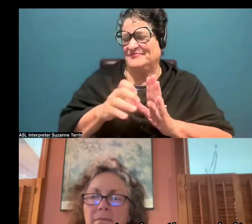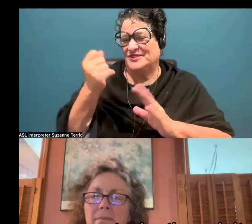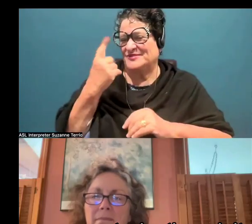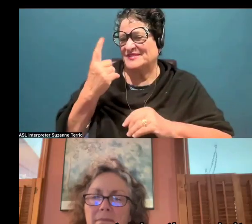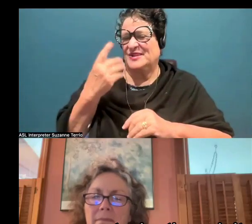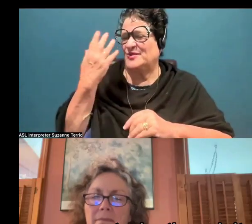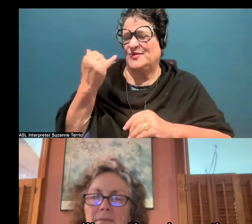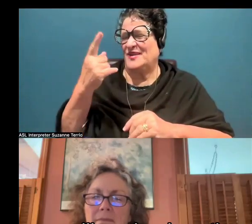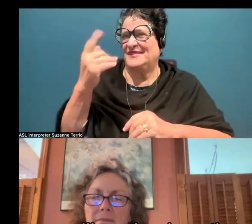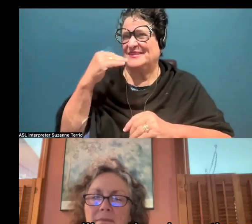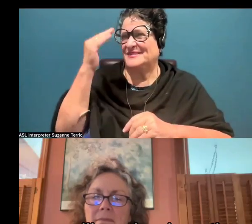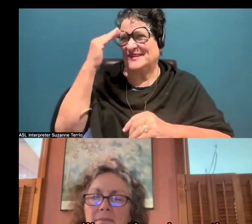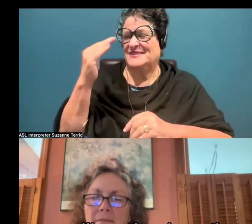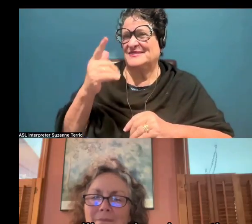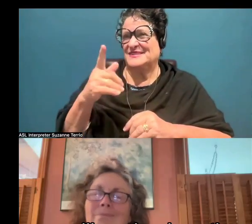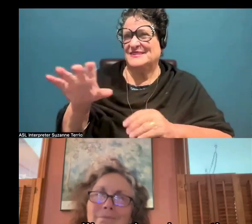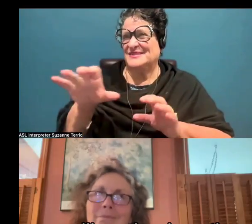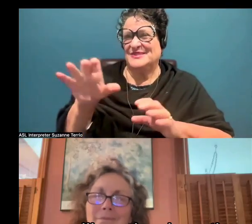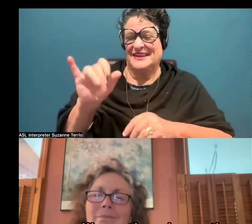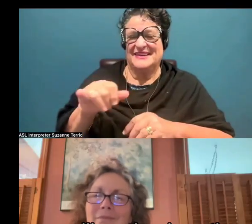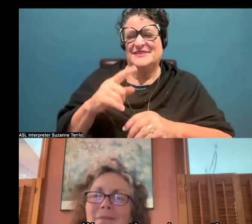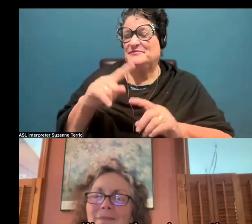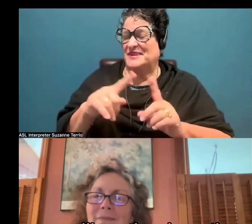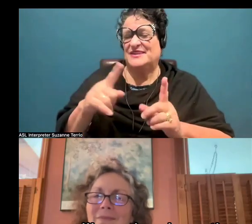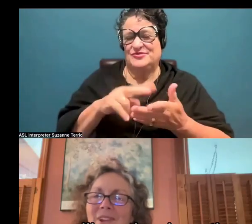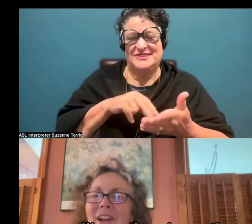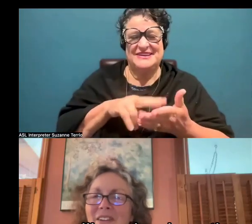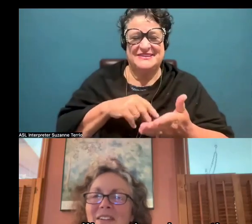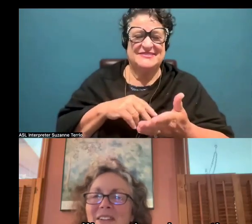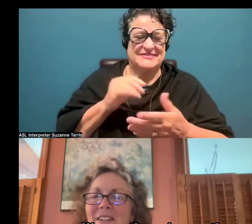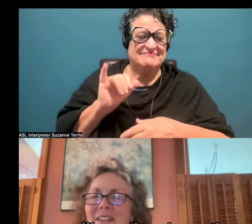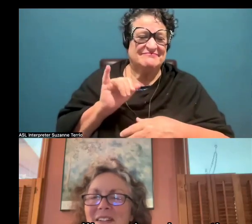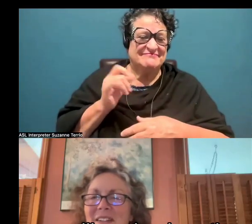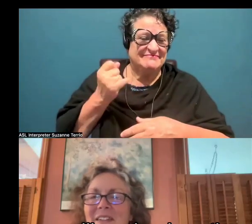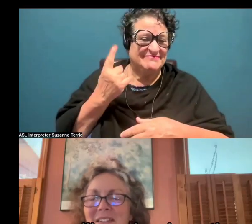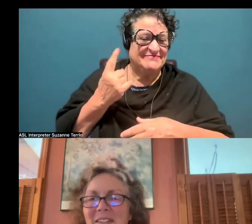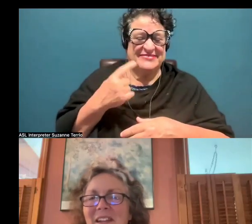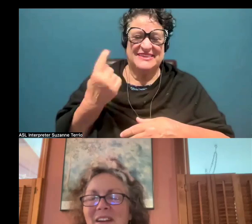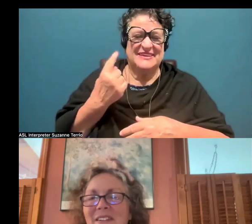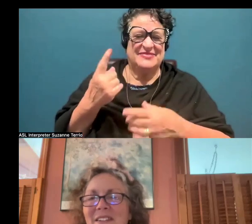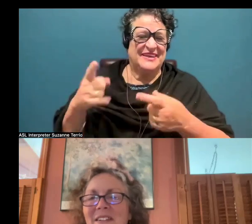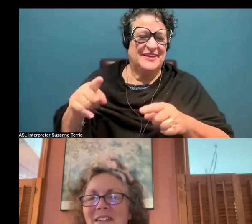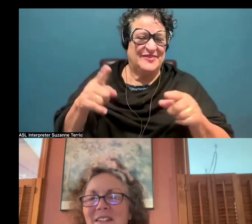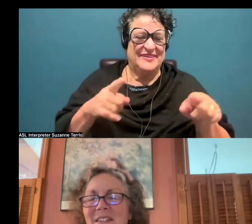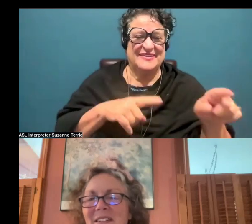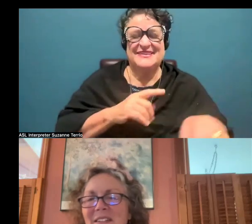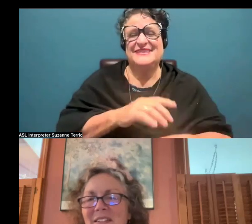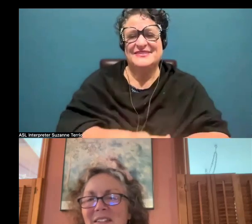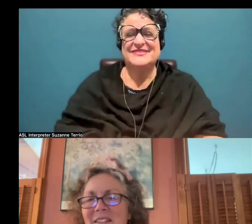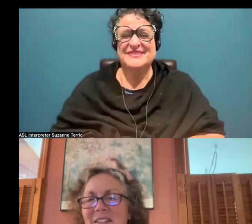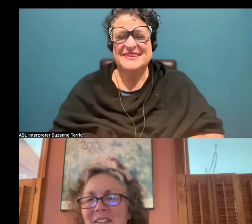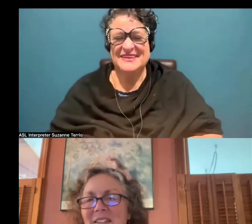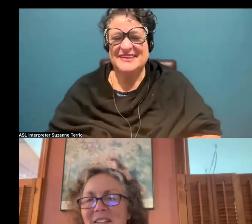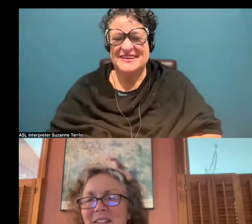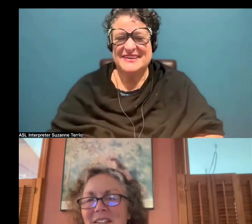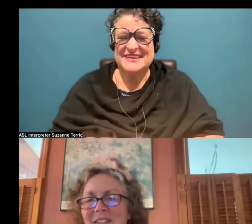but a reader might be able to be like, oh, Oh, okay, Yeah, there's something going on here. yeah, Um, that